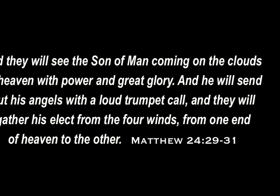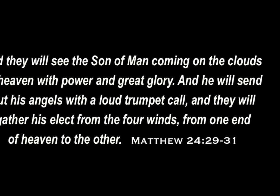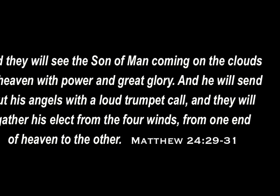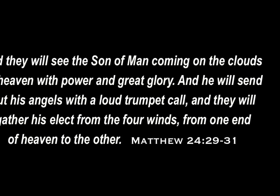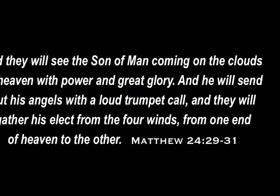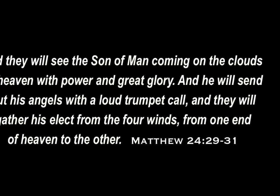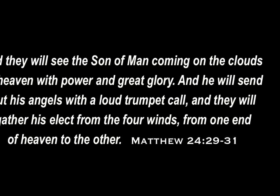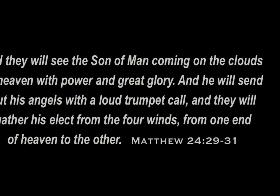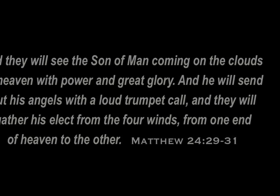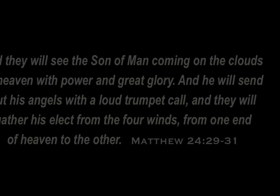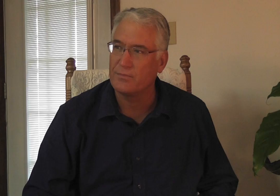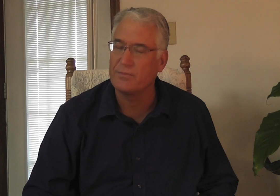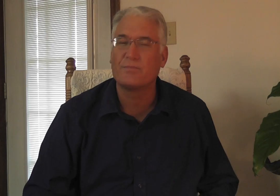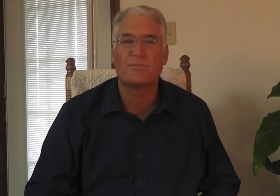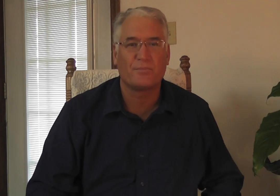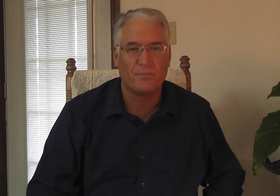heaven to the other.